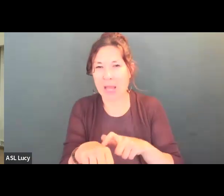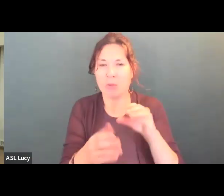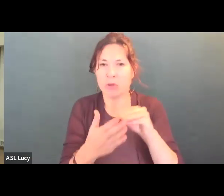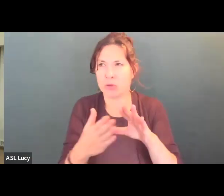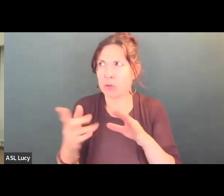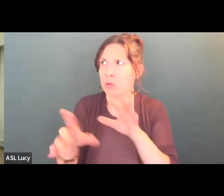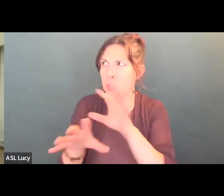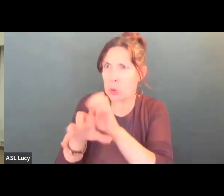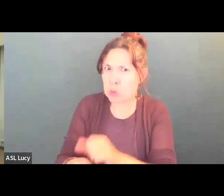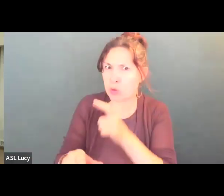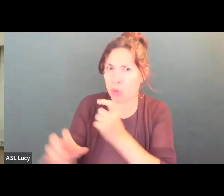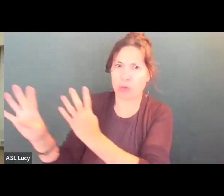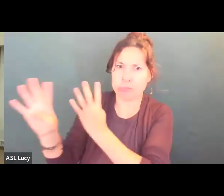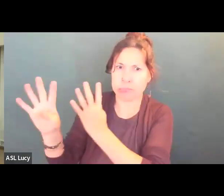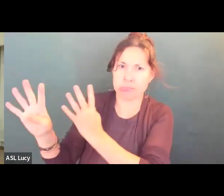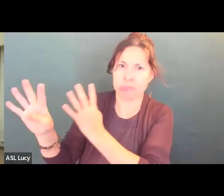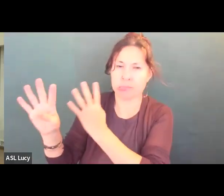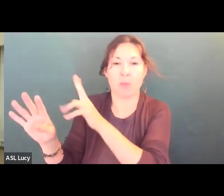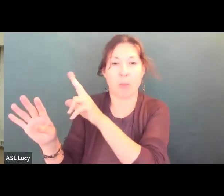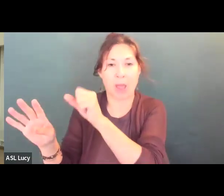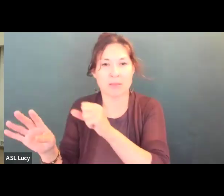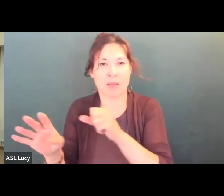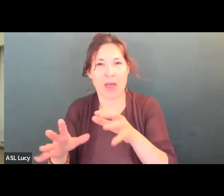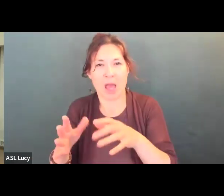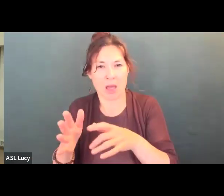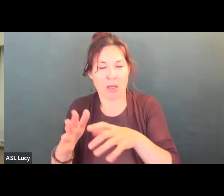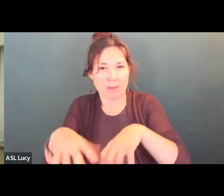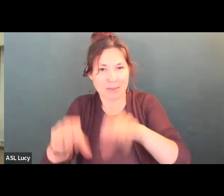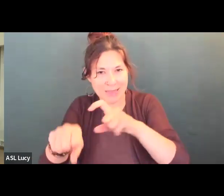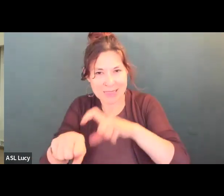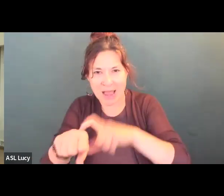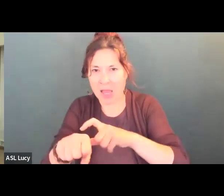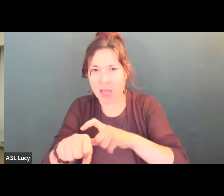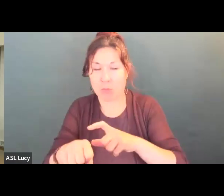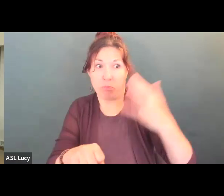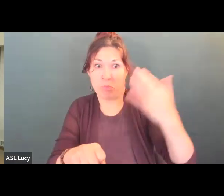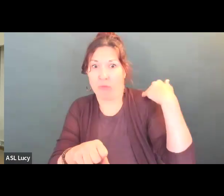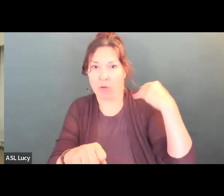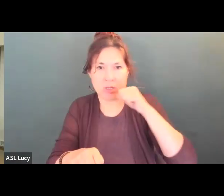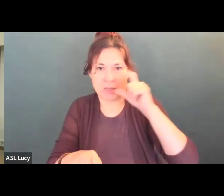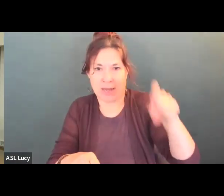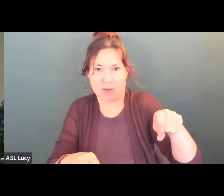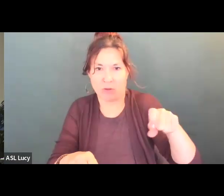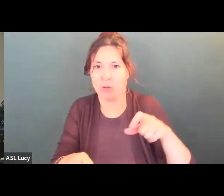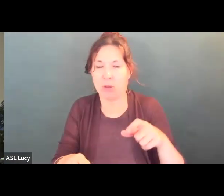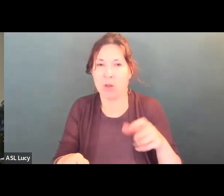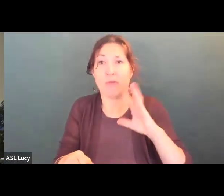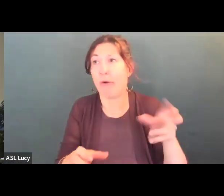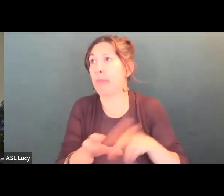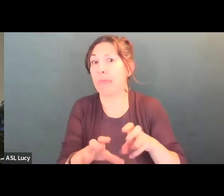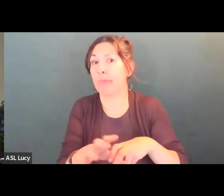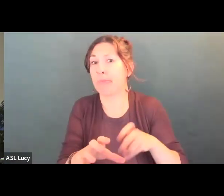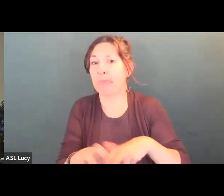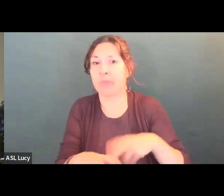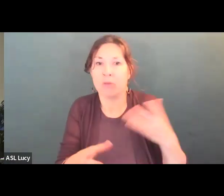students, that's really taking time that wasn't needed before. And that's part of the learning curve, right? So we've